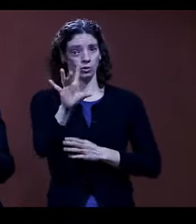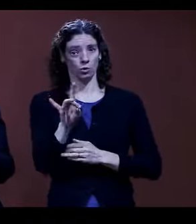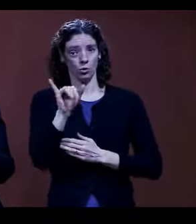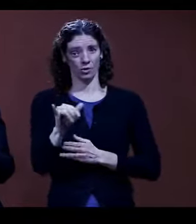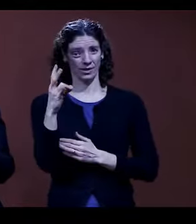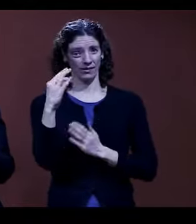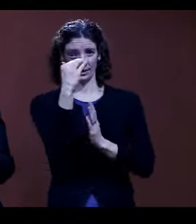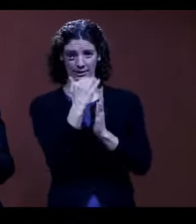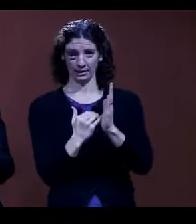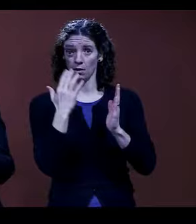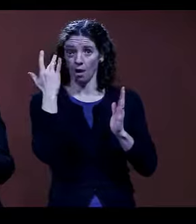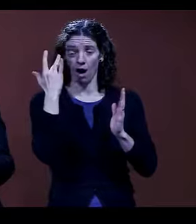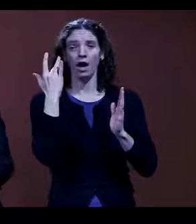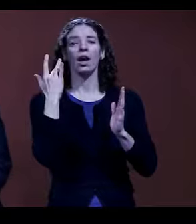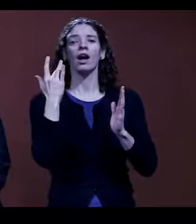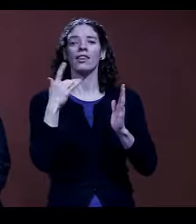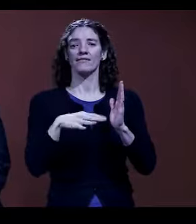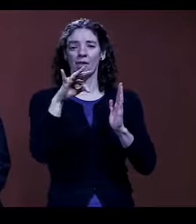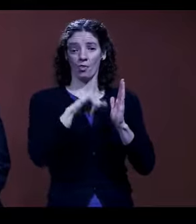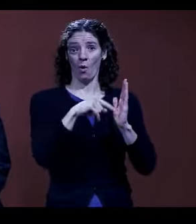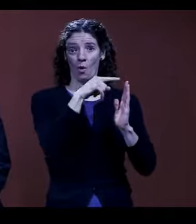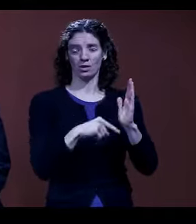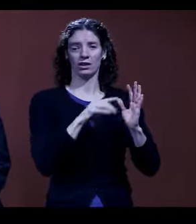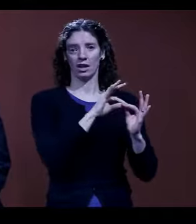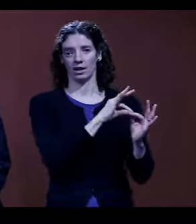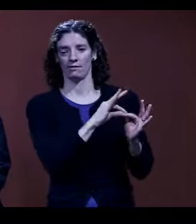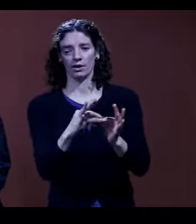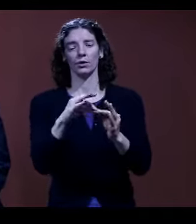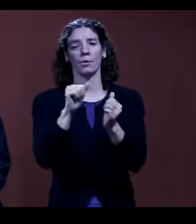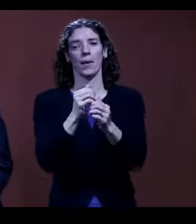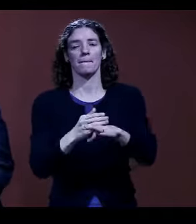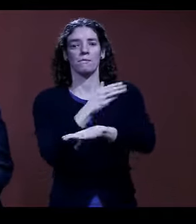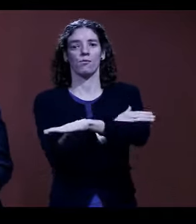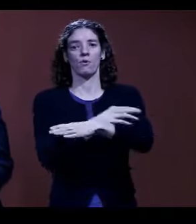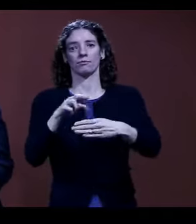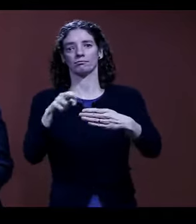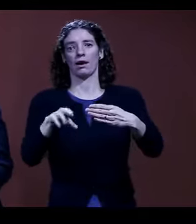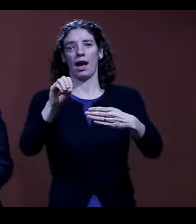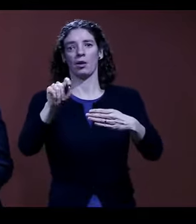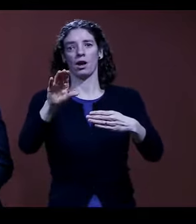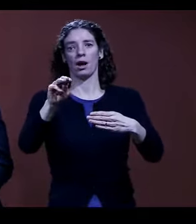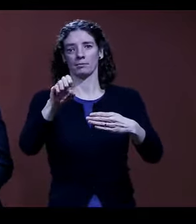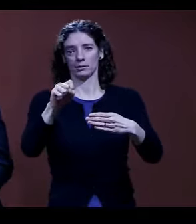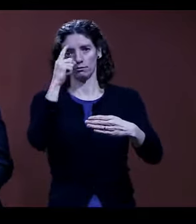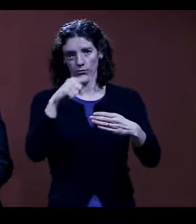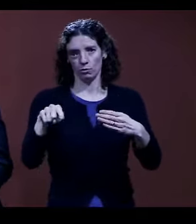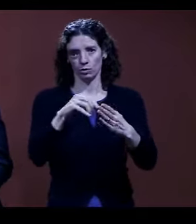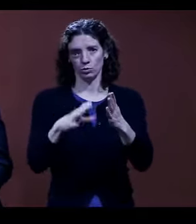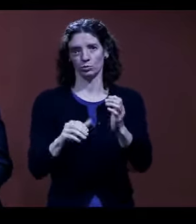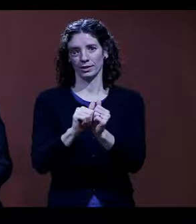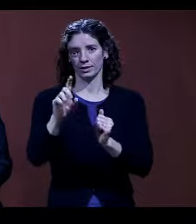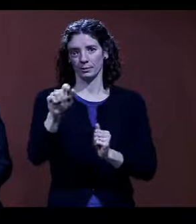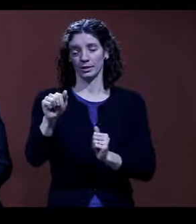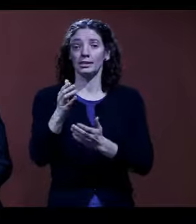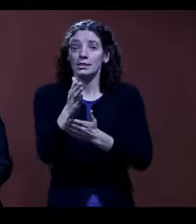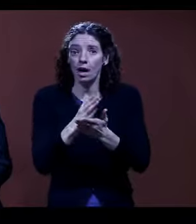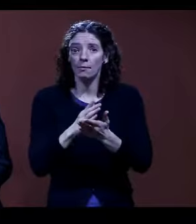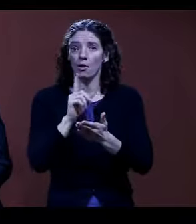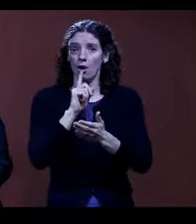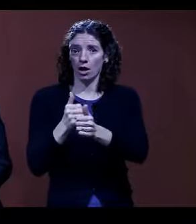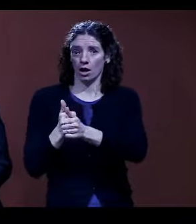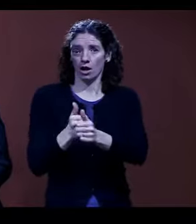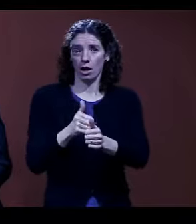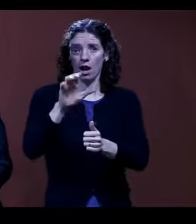found to related to improved outcomes for youth with disabilities. Some are compliance indicators, which means the targets have